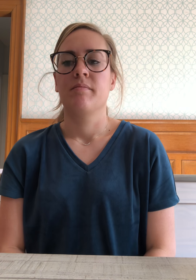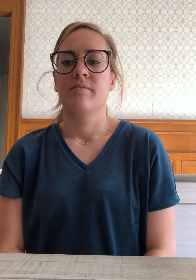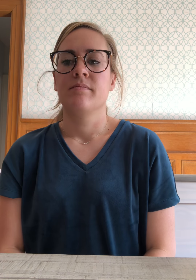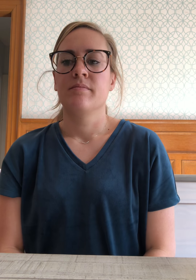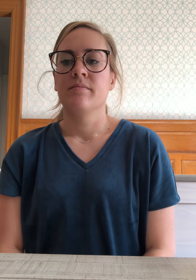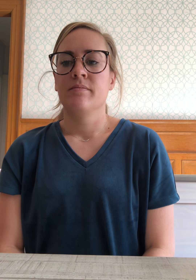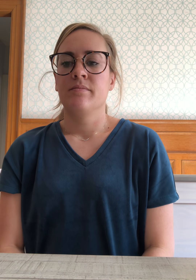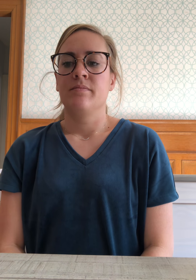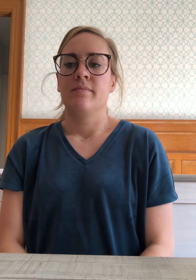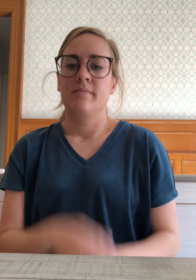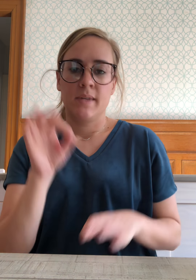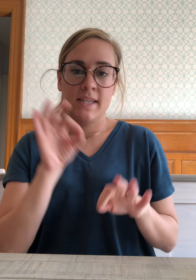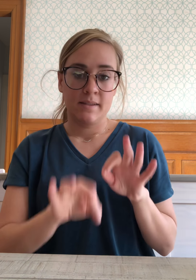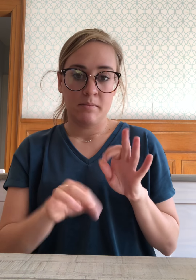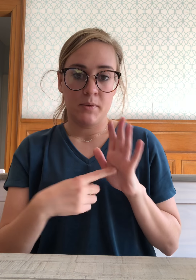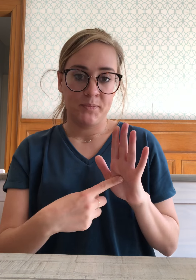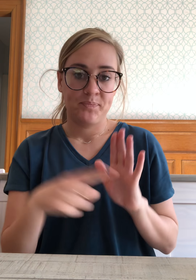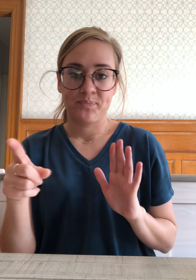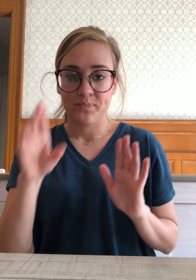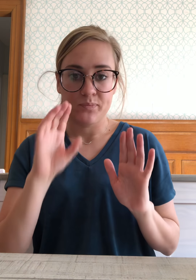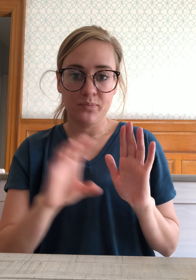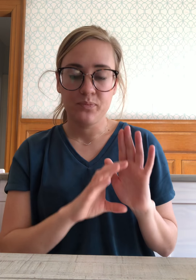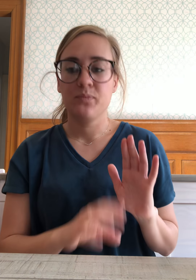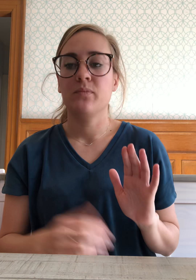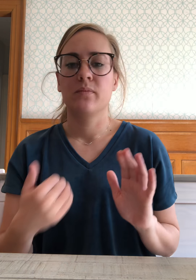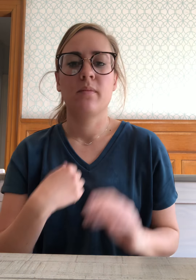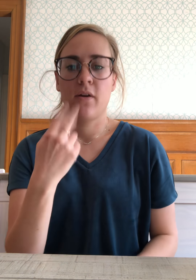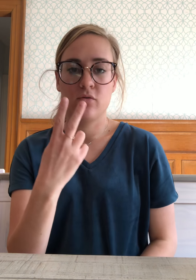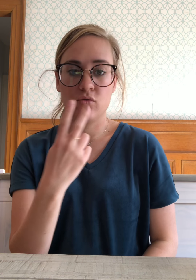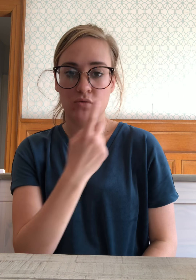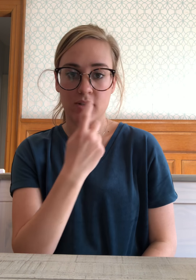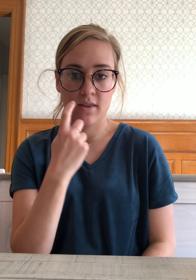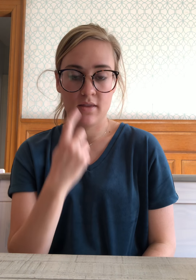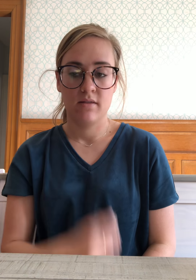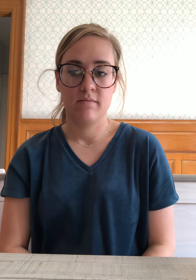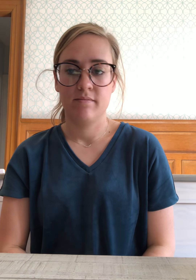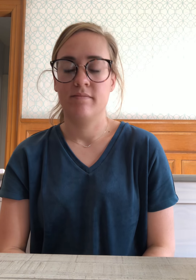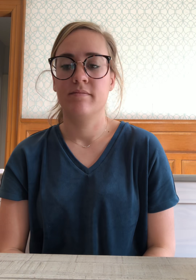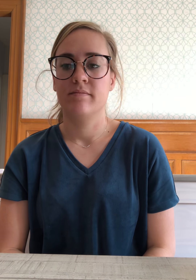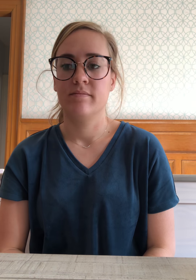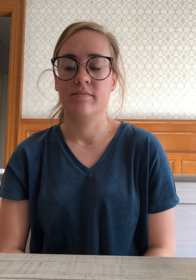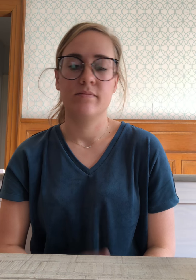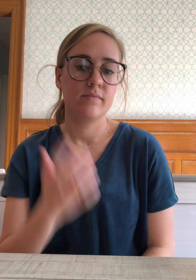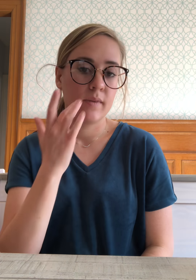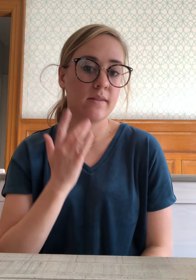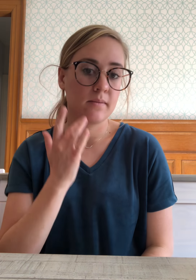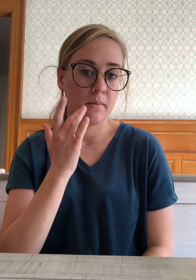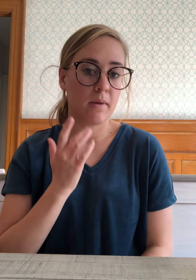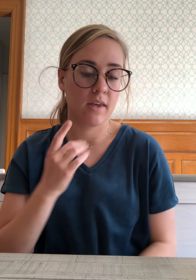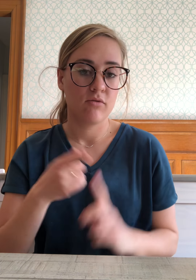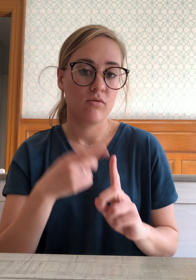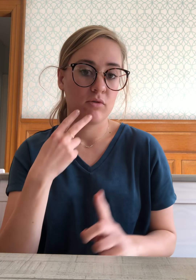Simple anchorage here. We have 2 teeth, an extraction space, and an